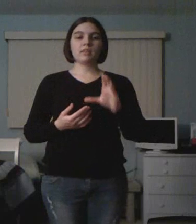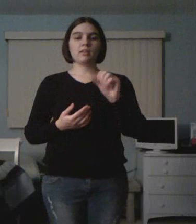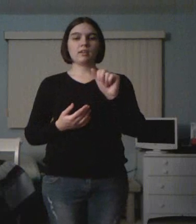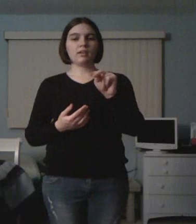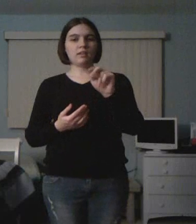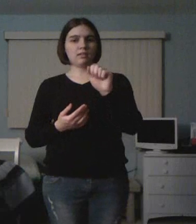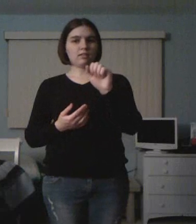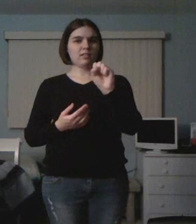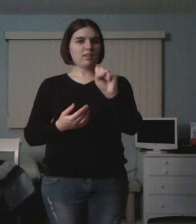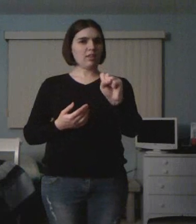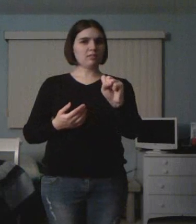around